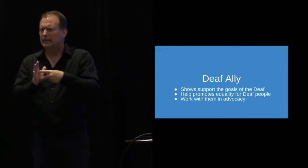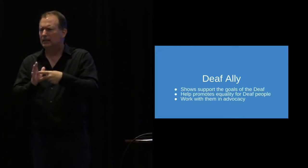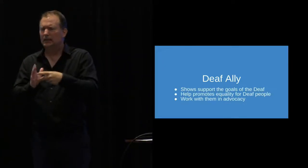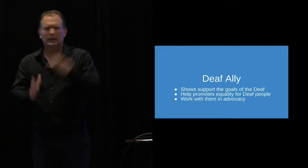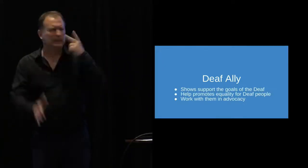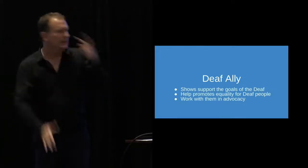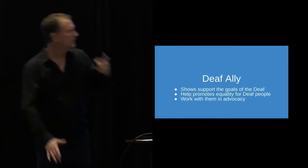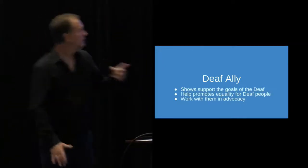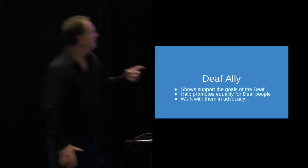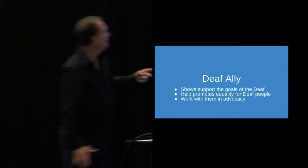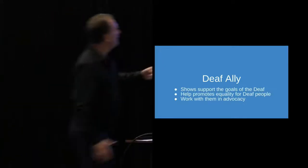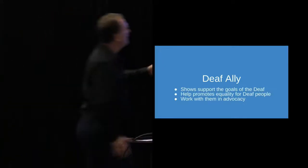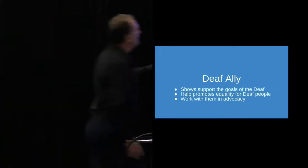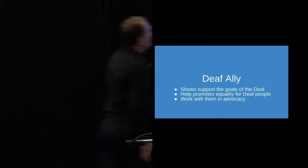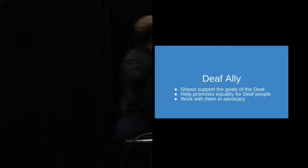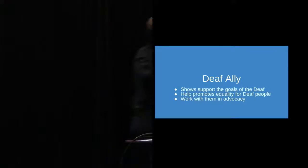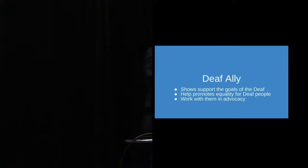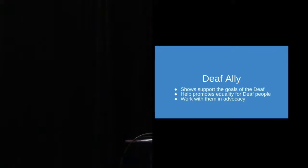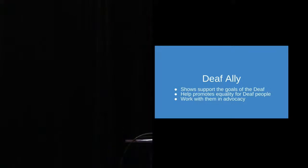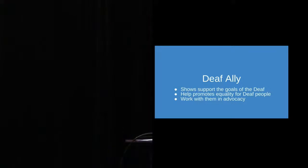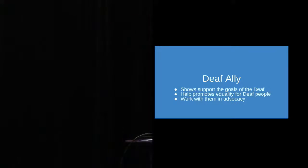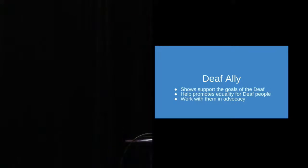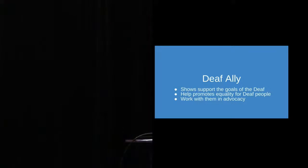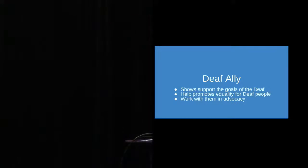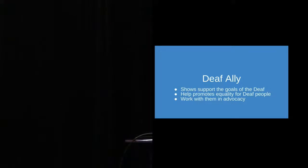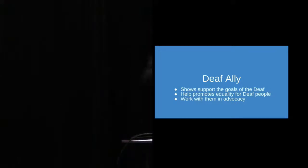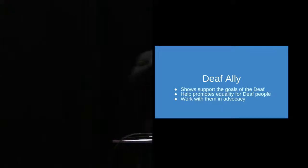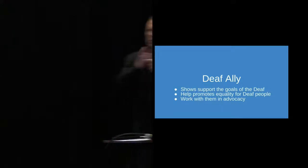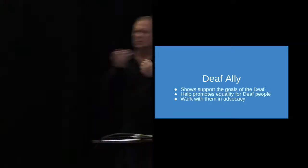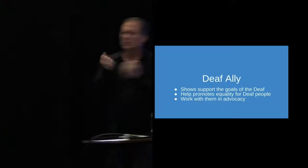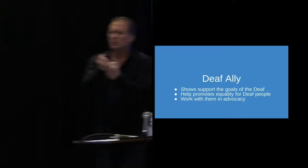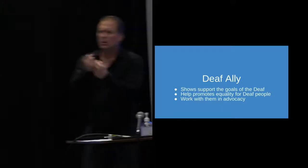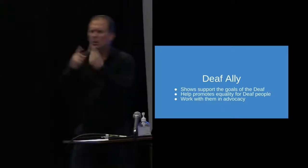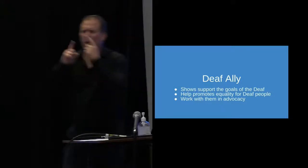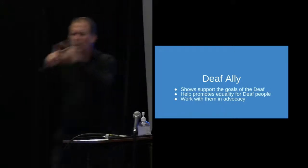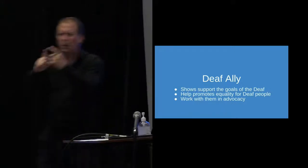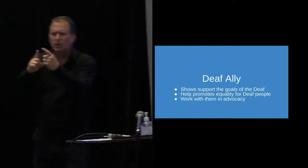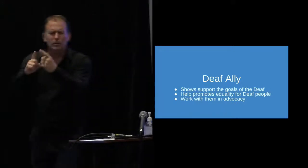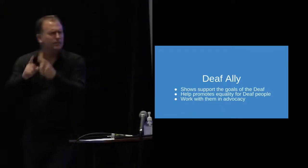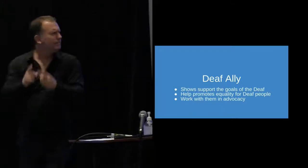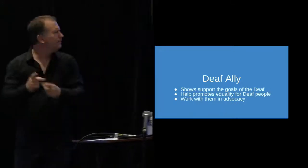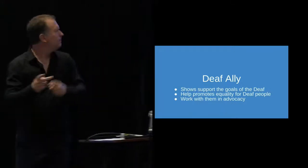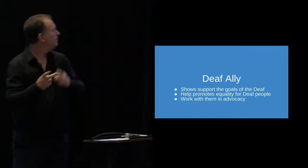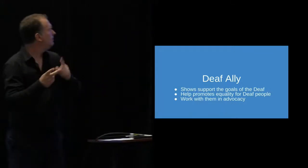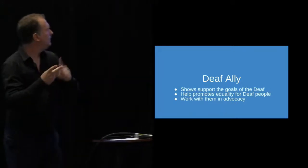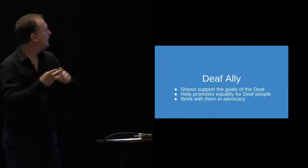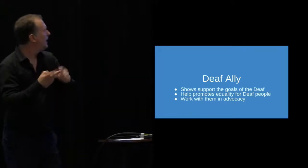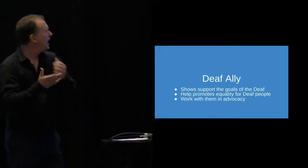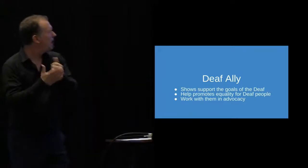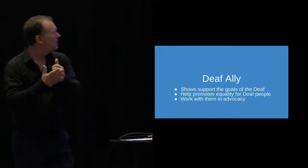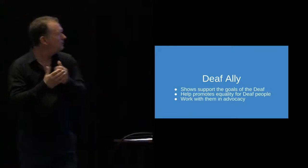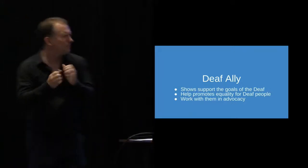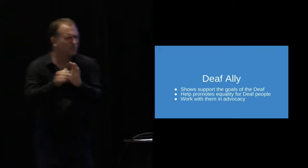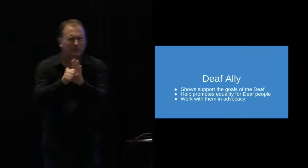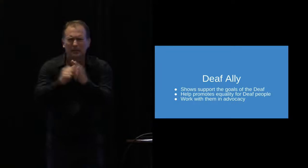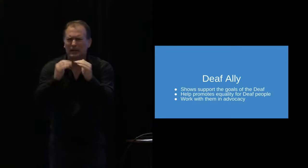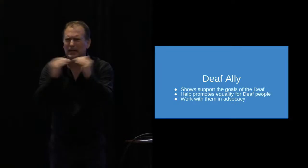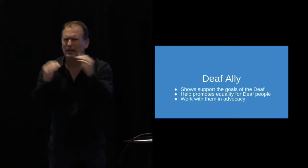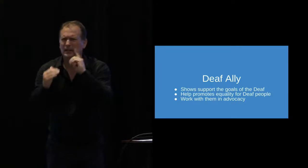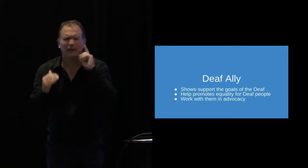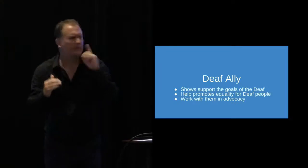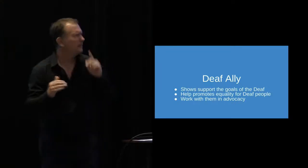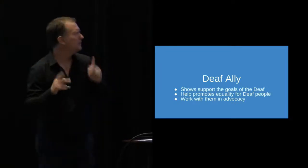What it means to be an ally in the deaf community, supporting the goals of the deaf community and showing